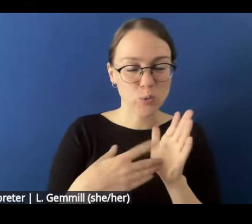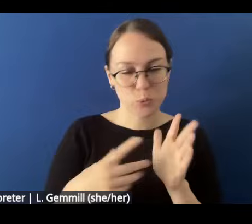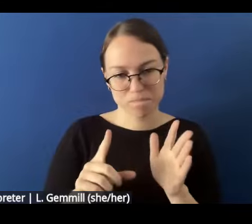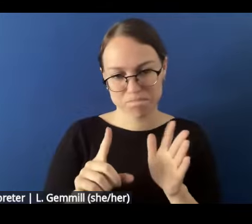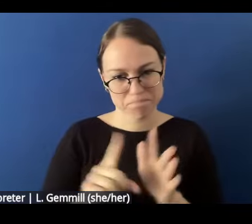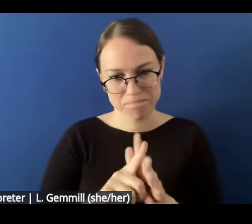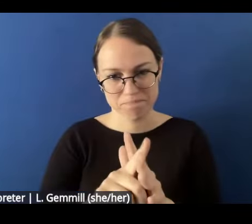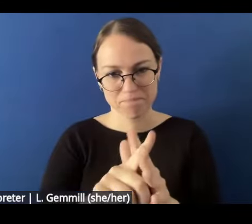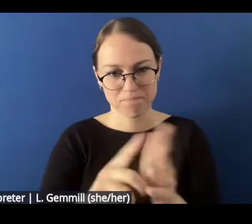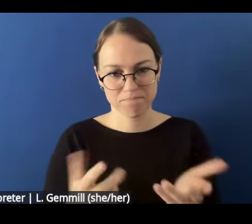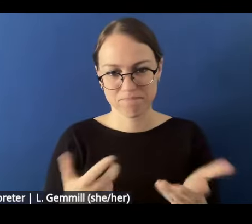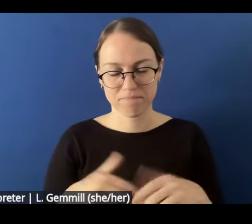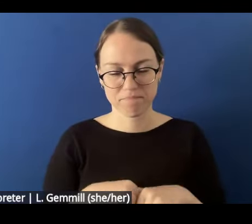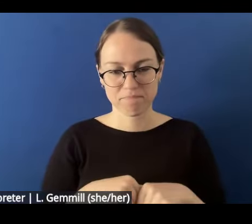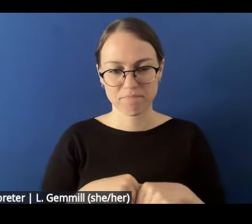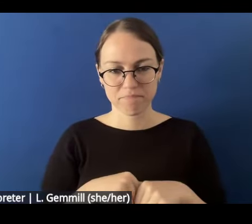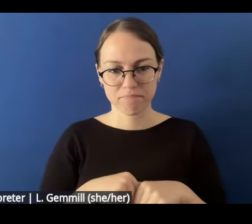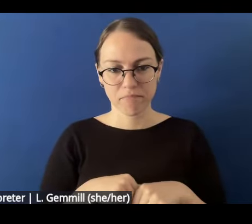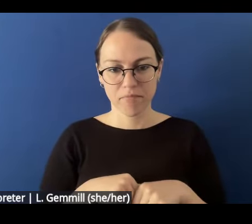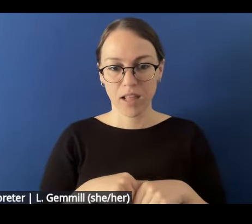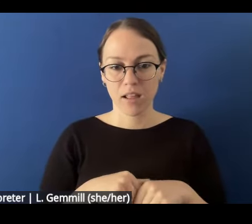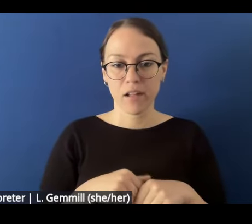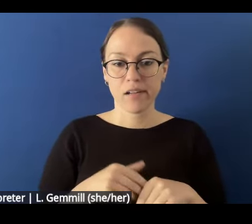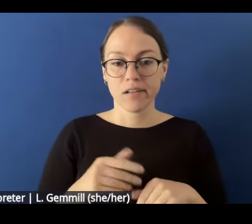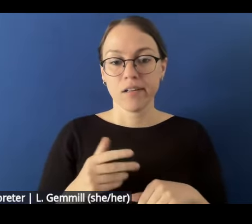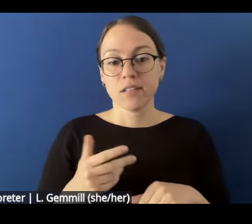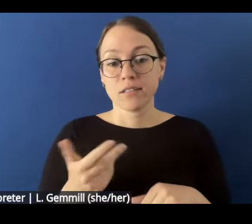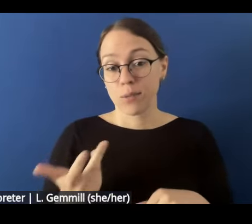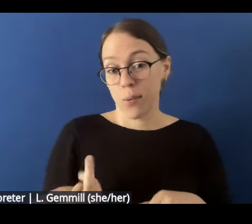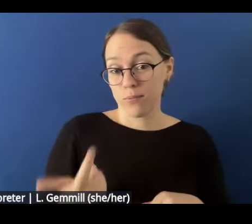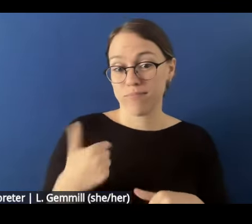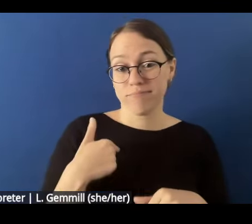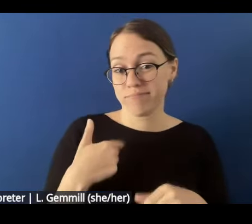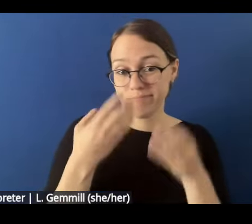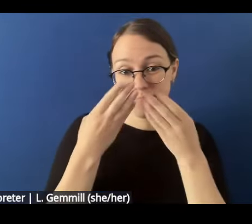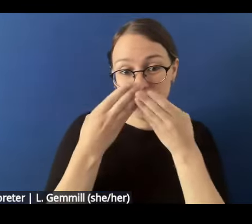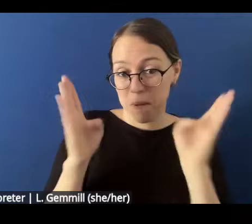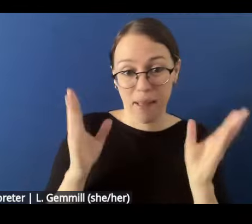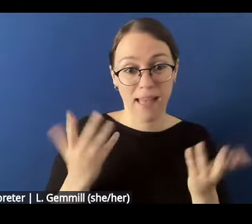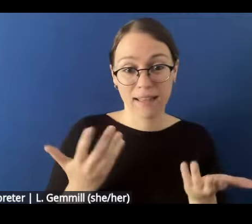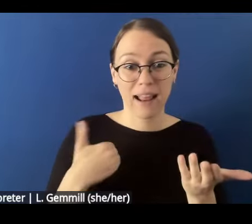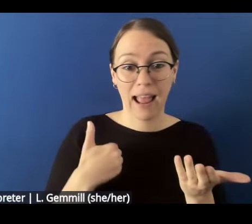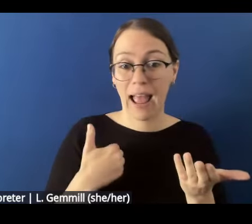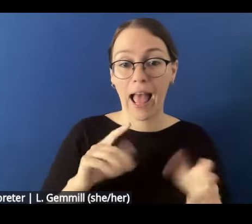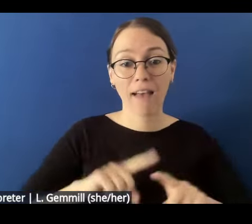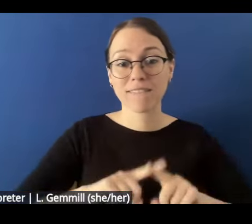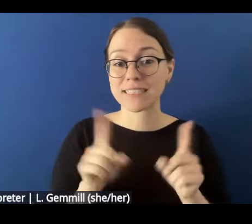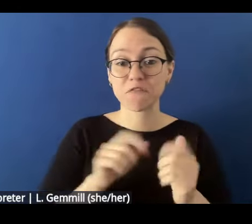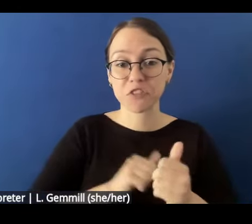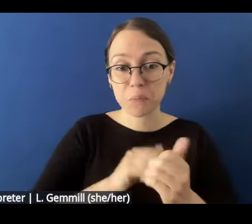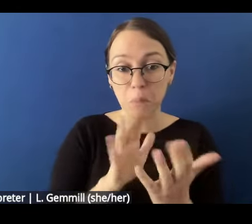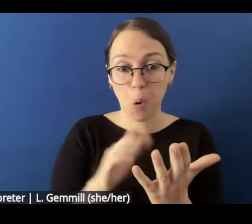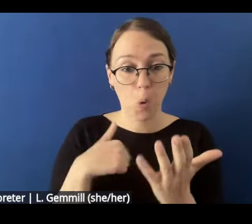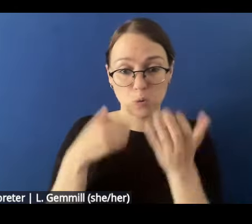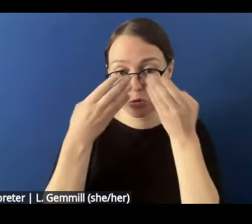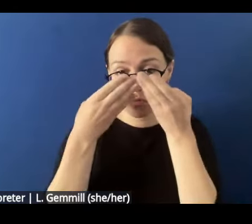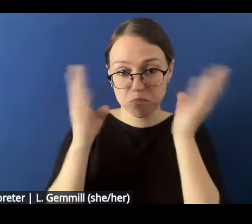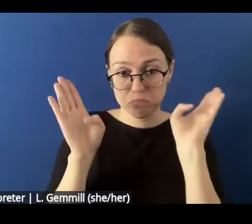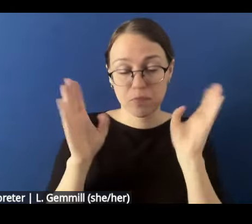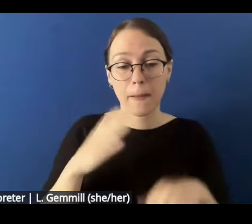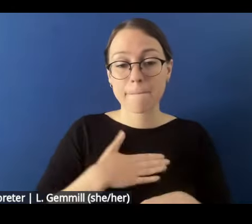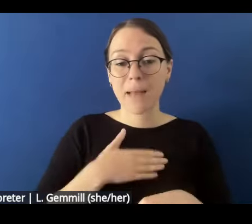So that is, if there, I'm certainly open to something else if there's a different way. I think the point that I'm just trying to